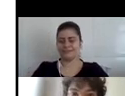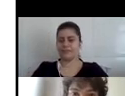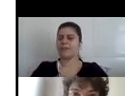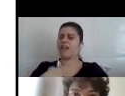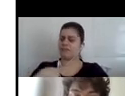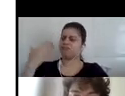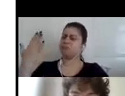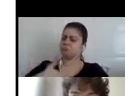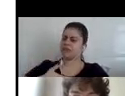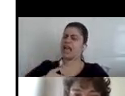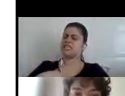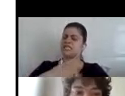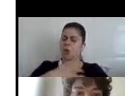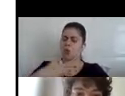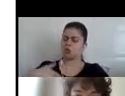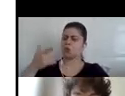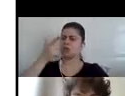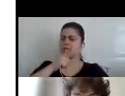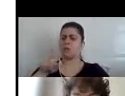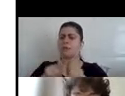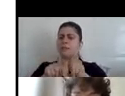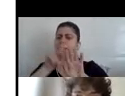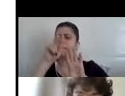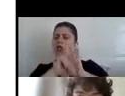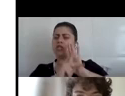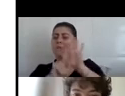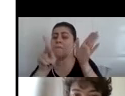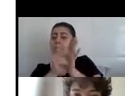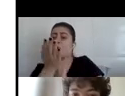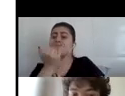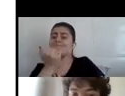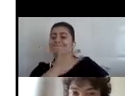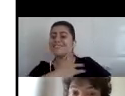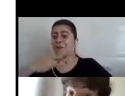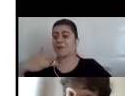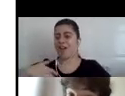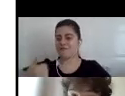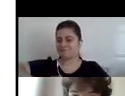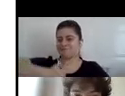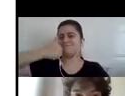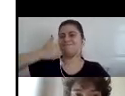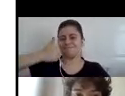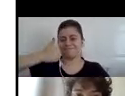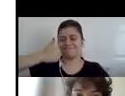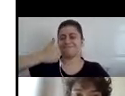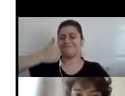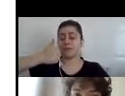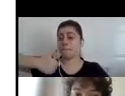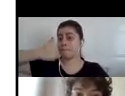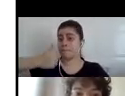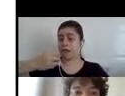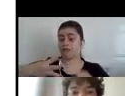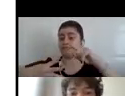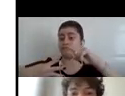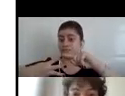food. So the first one is would like to mention is the one from Seoul. Is